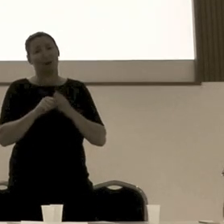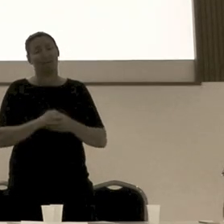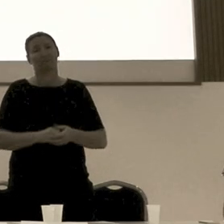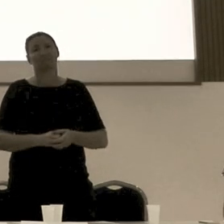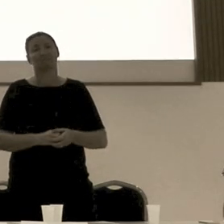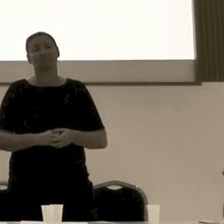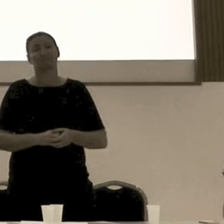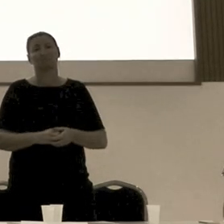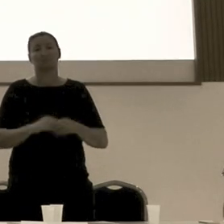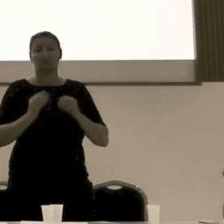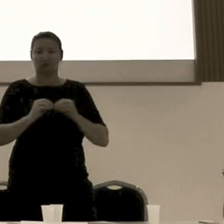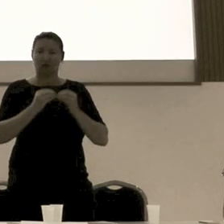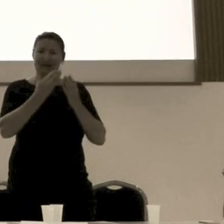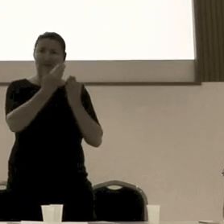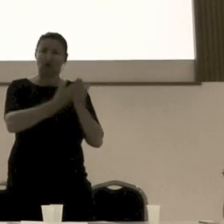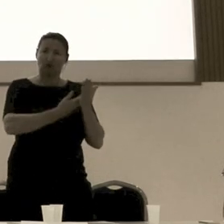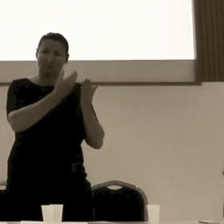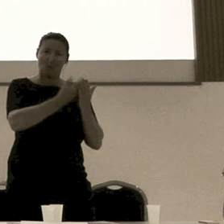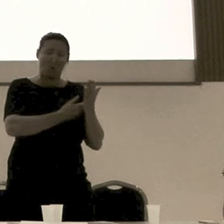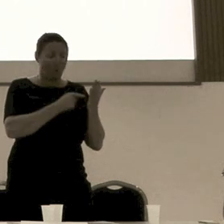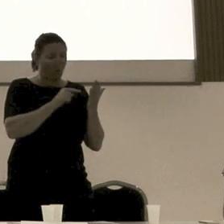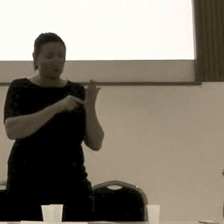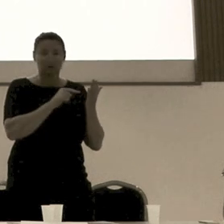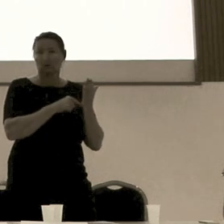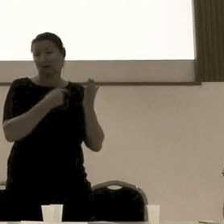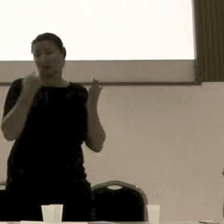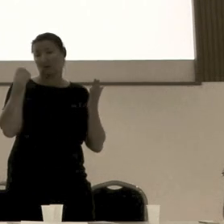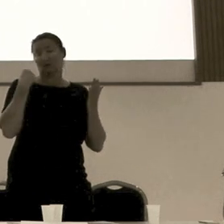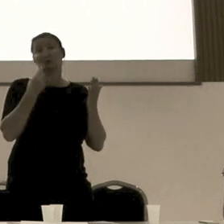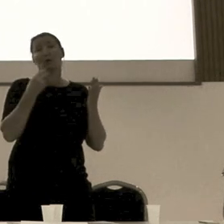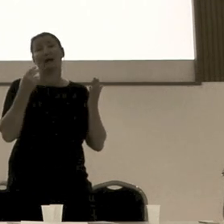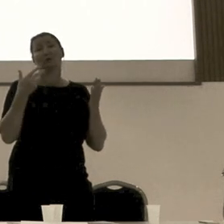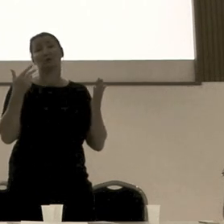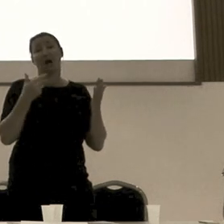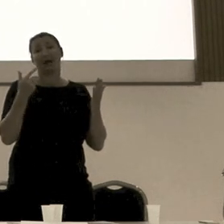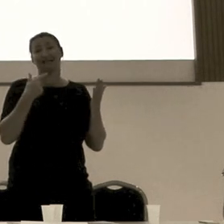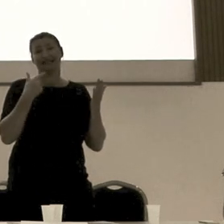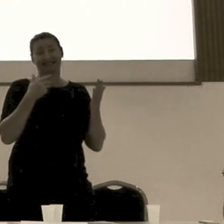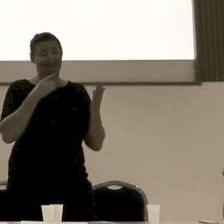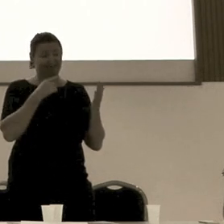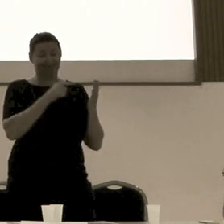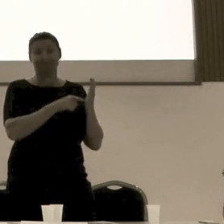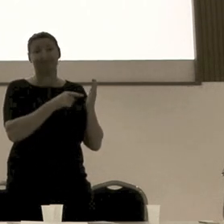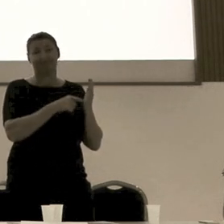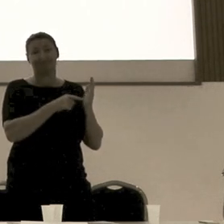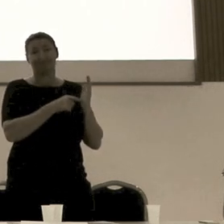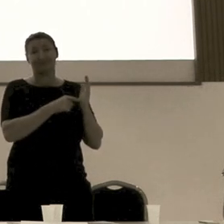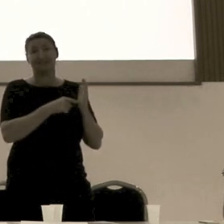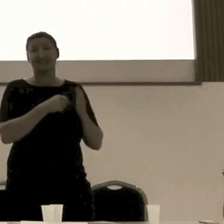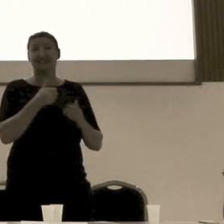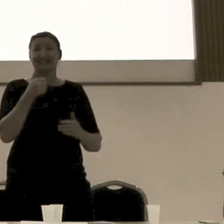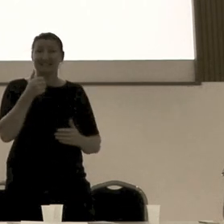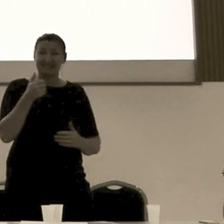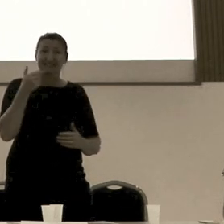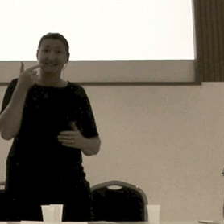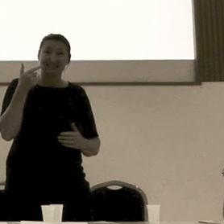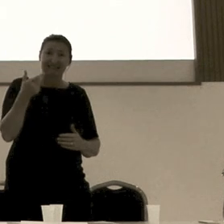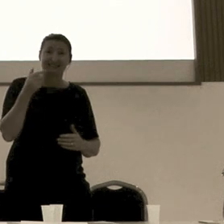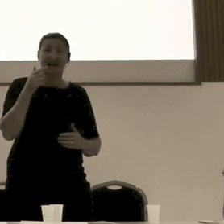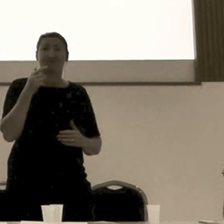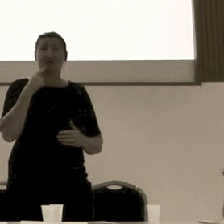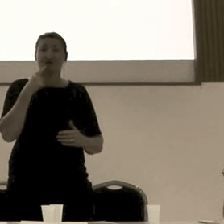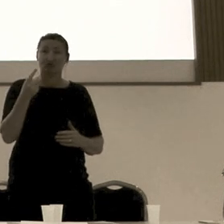report from our Disabled Students Network in 2019 found that 67% of respondents